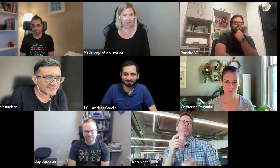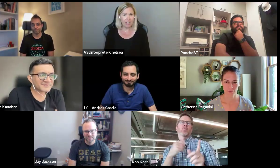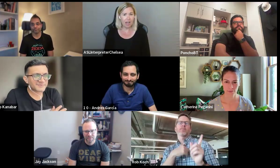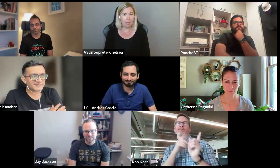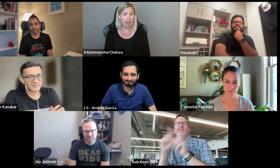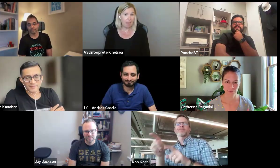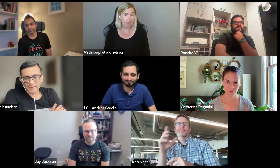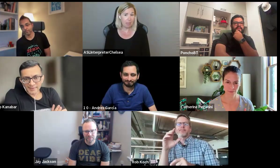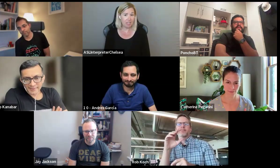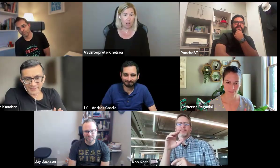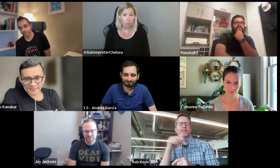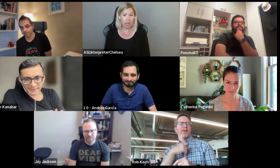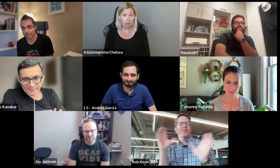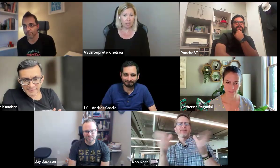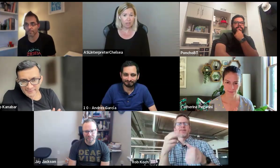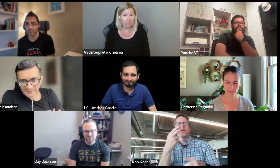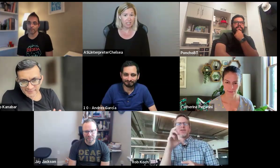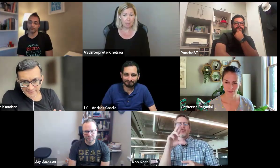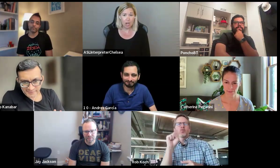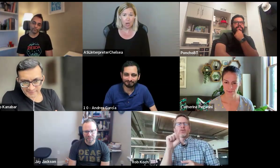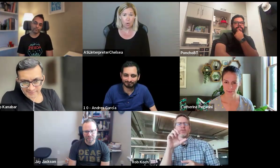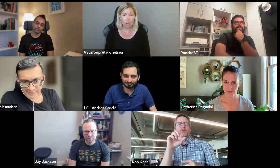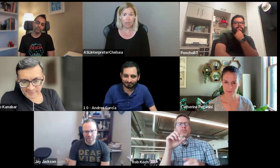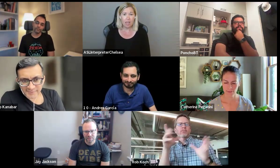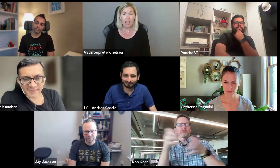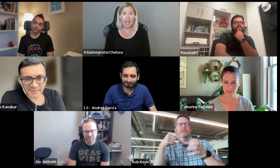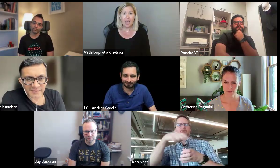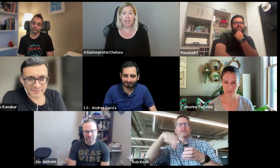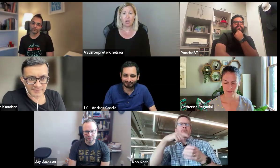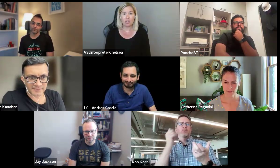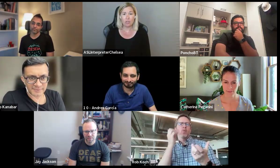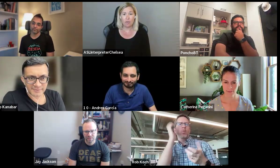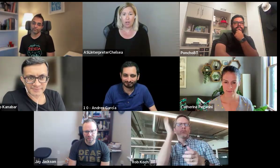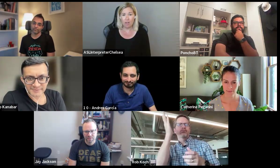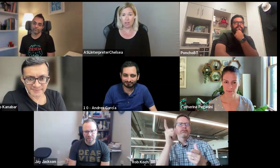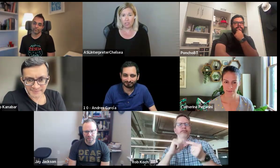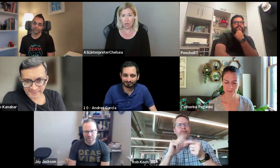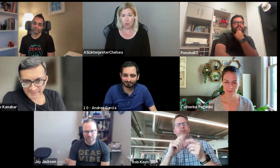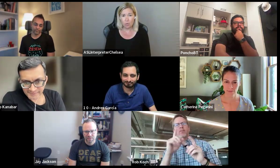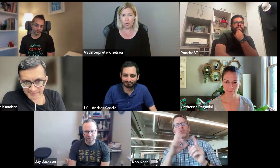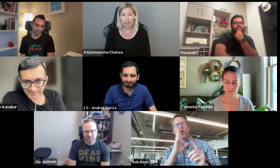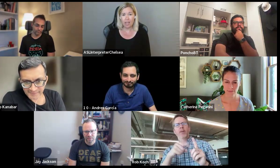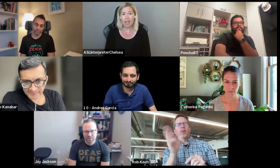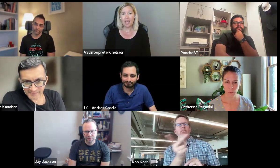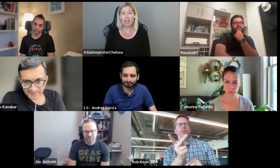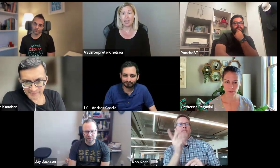that I might be able to help with? Please let me know. And also for Alfonso